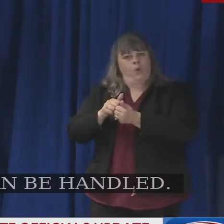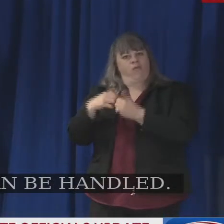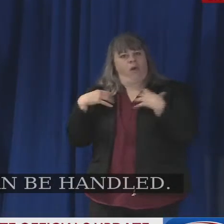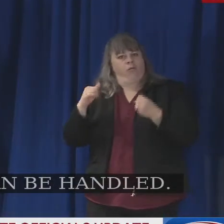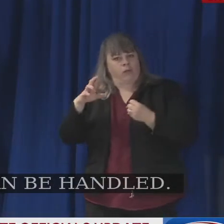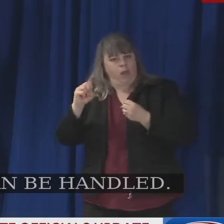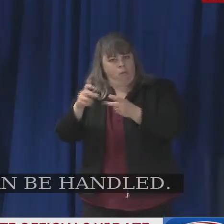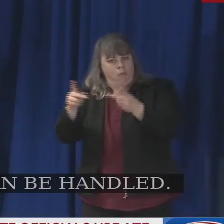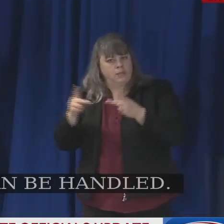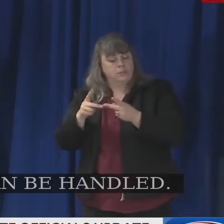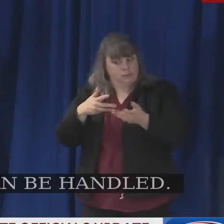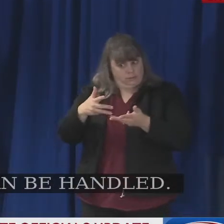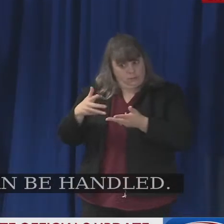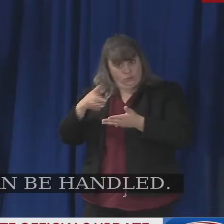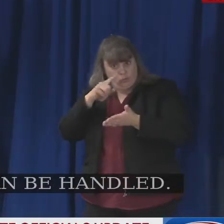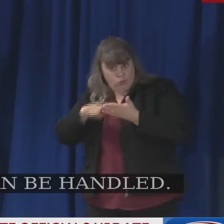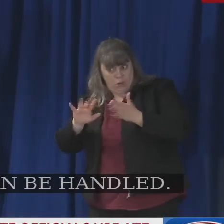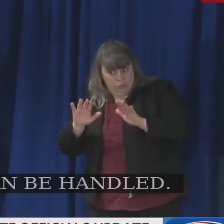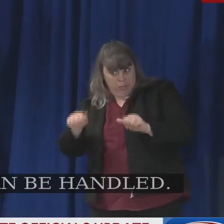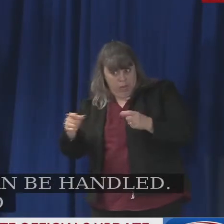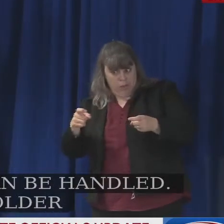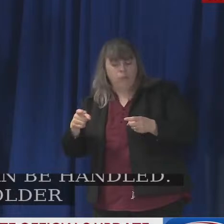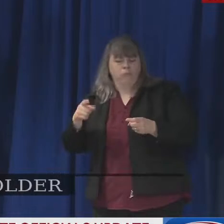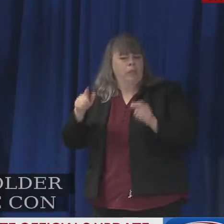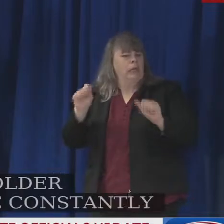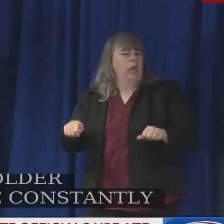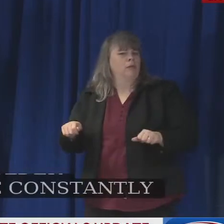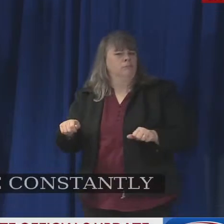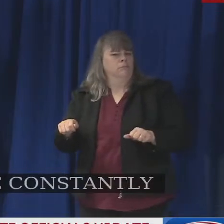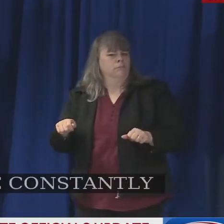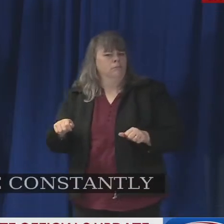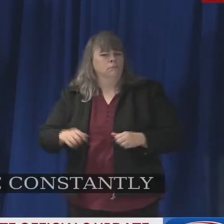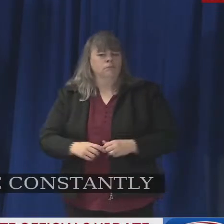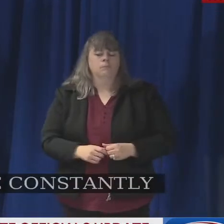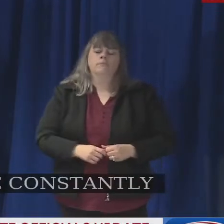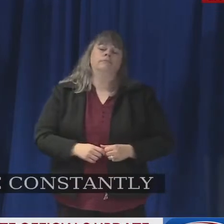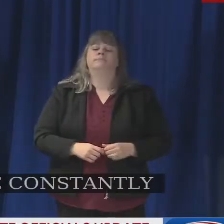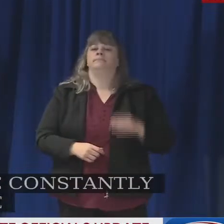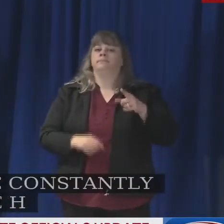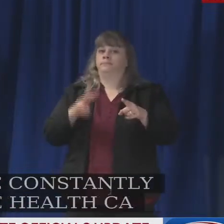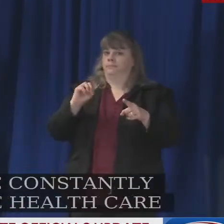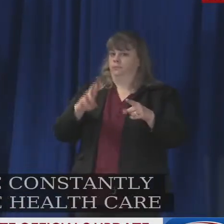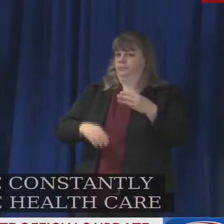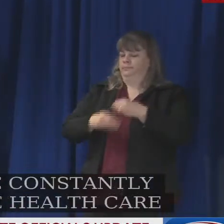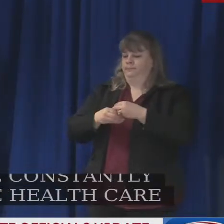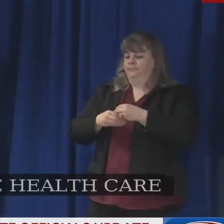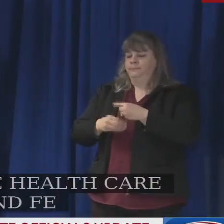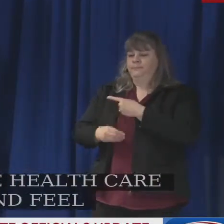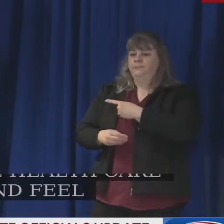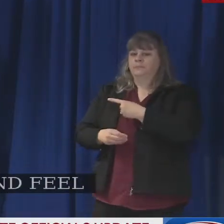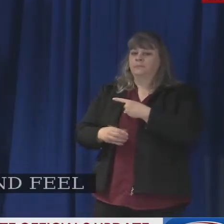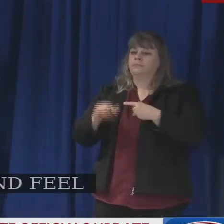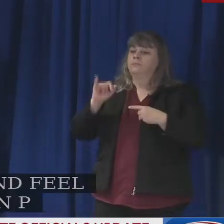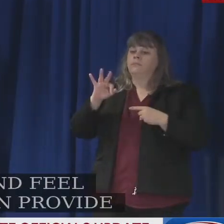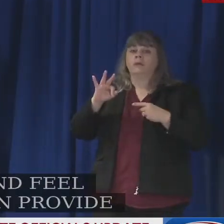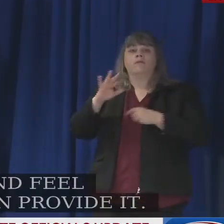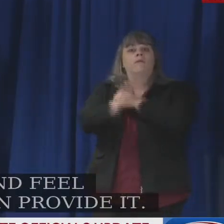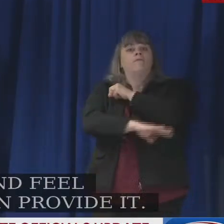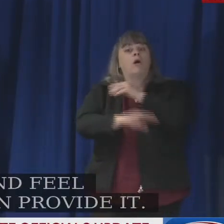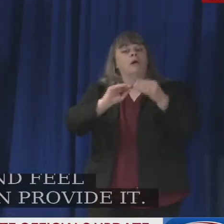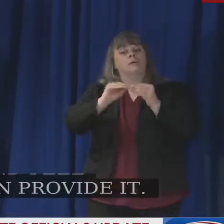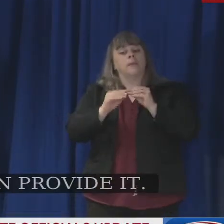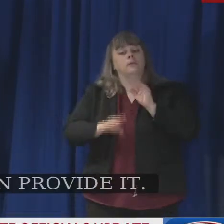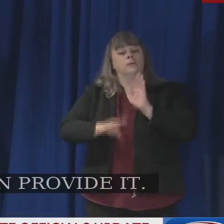feel very confident that they can handle it, as they should. If there is a larger surge than expected in the fall, Can the private sector handle